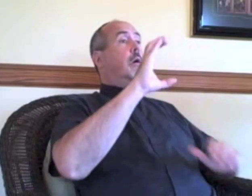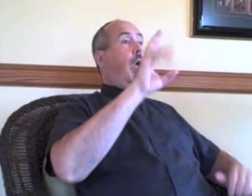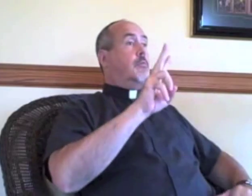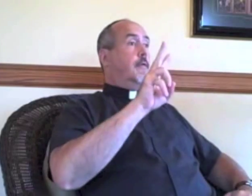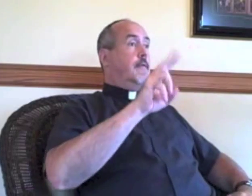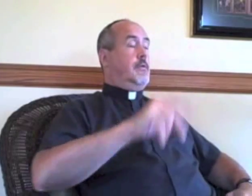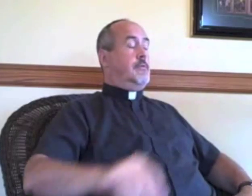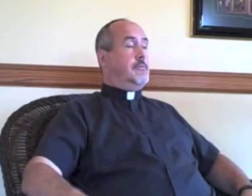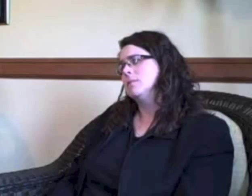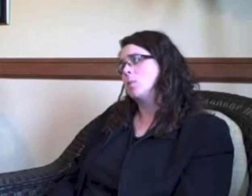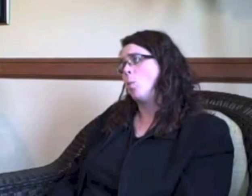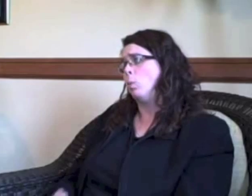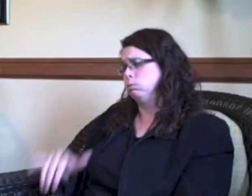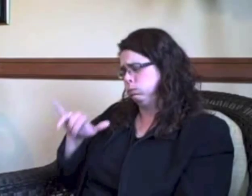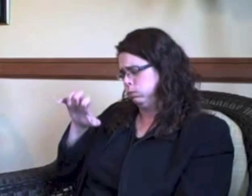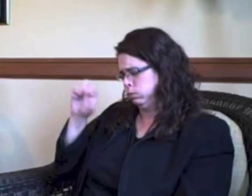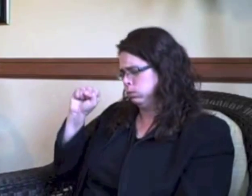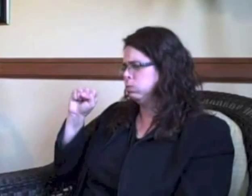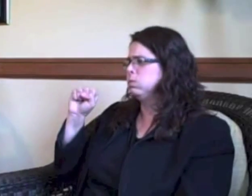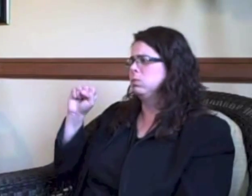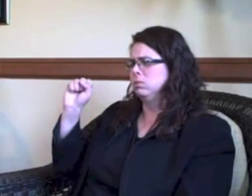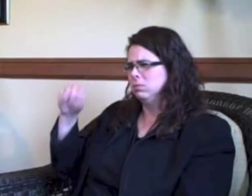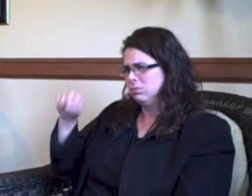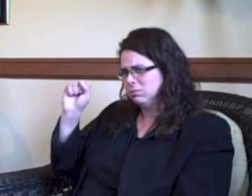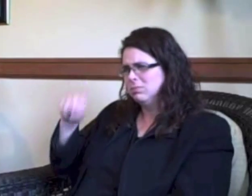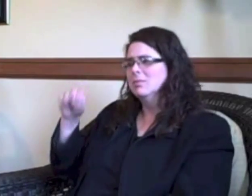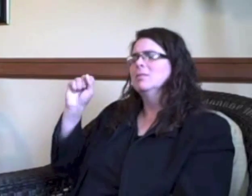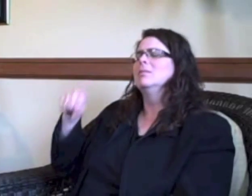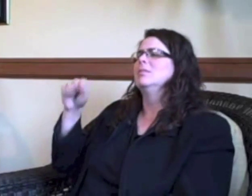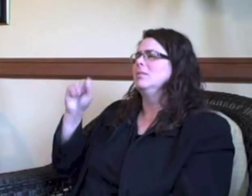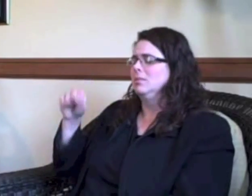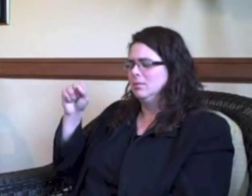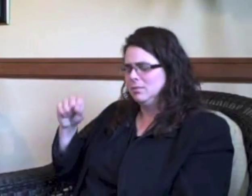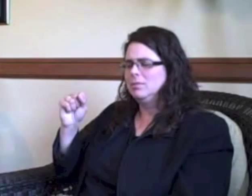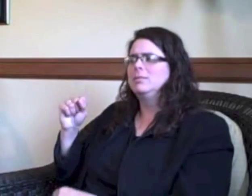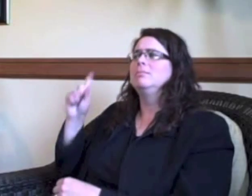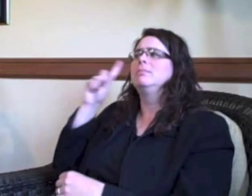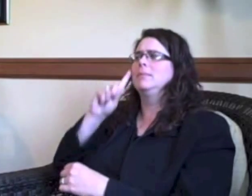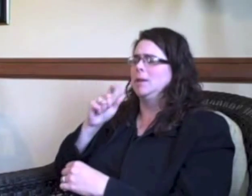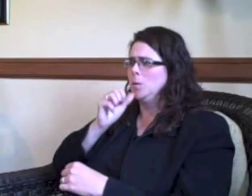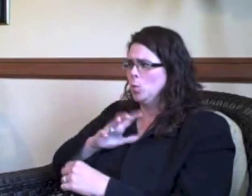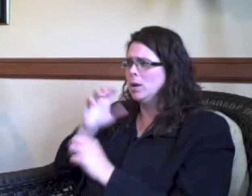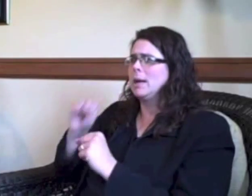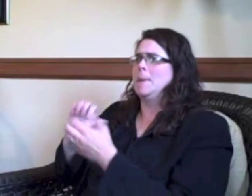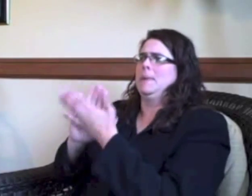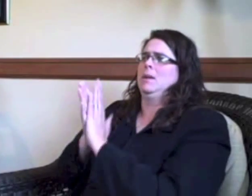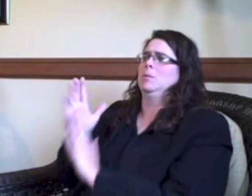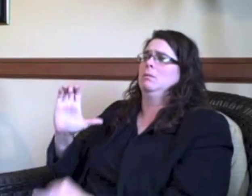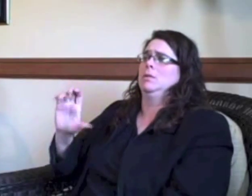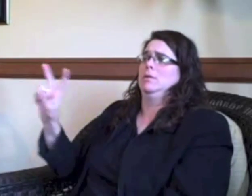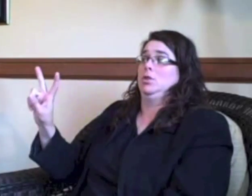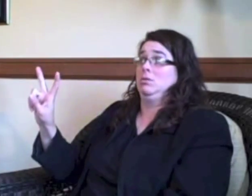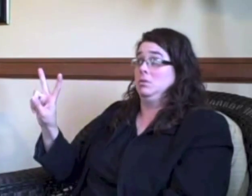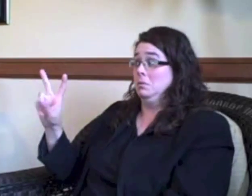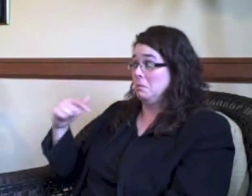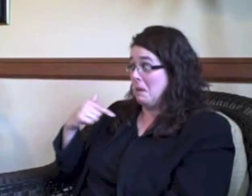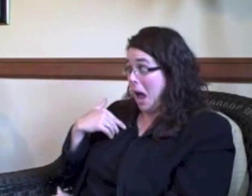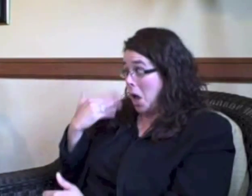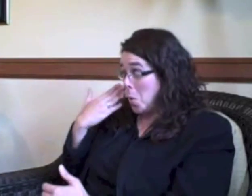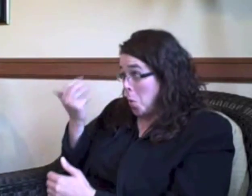Can deaf women become consecrated virgins? Oh, absolutely, they could become consecrated virgins.